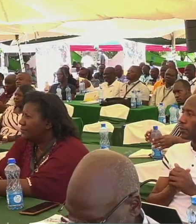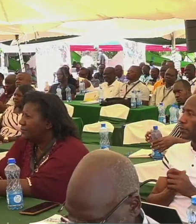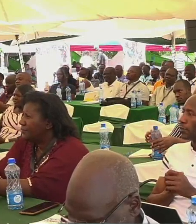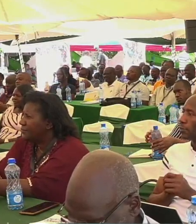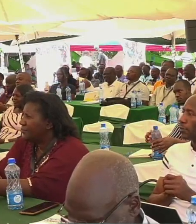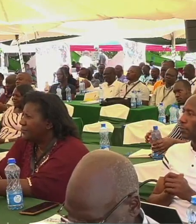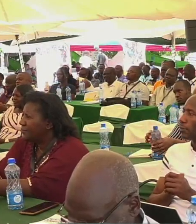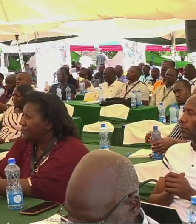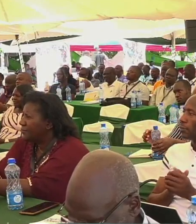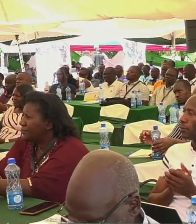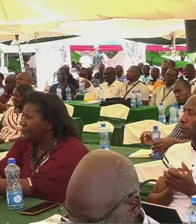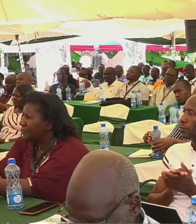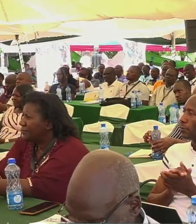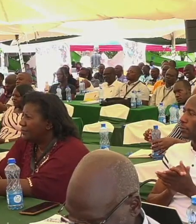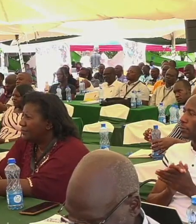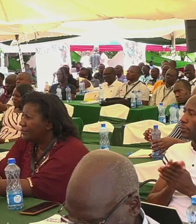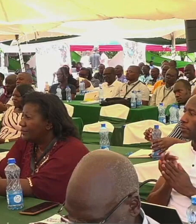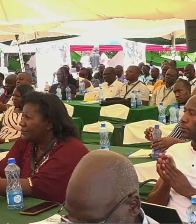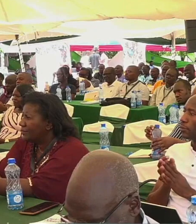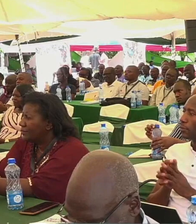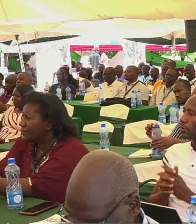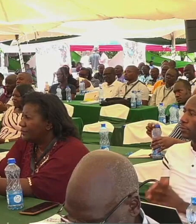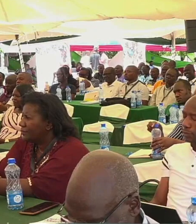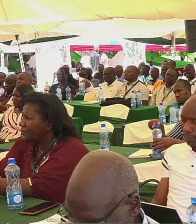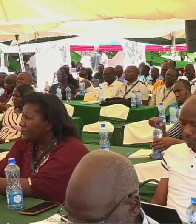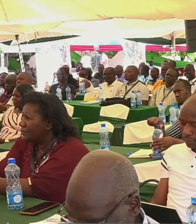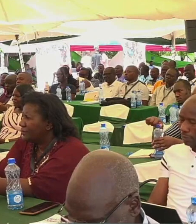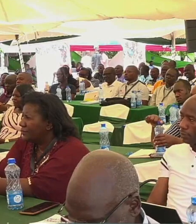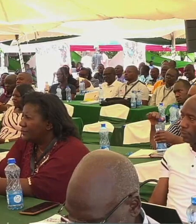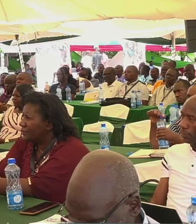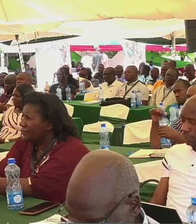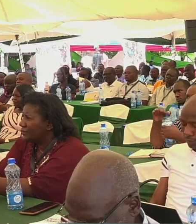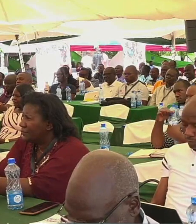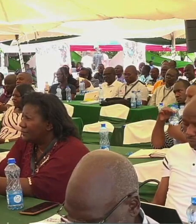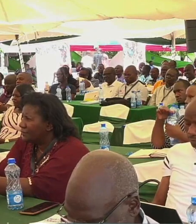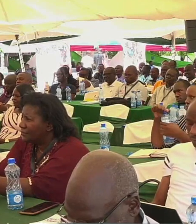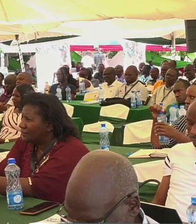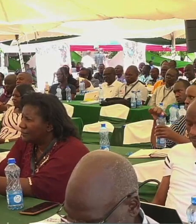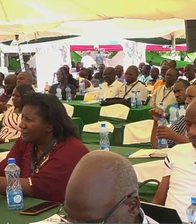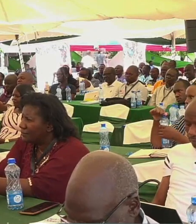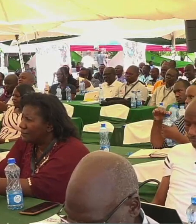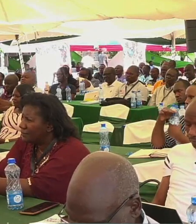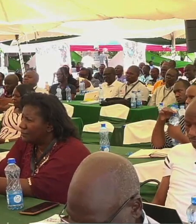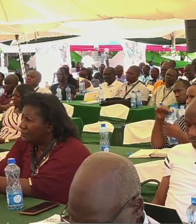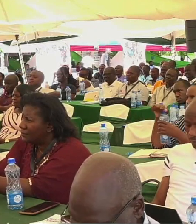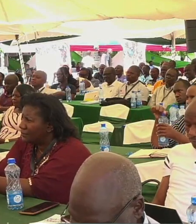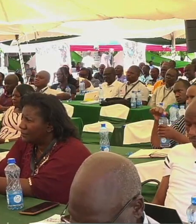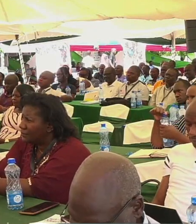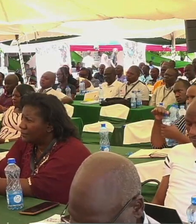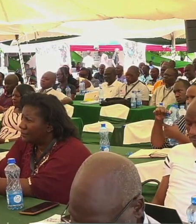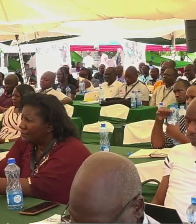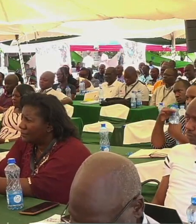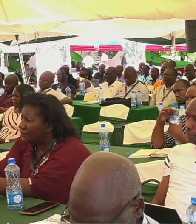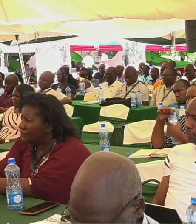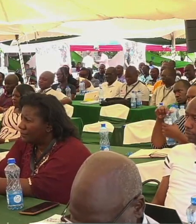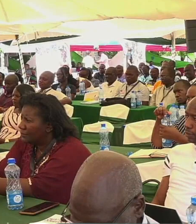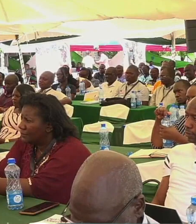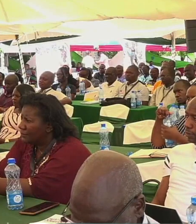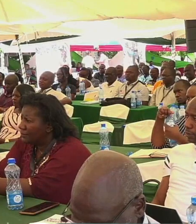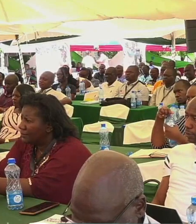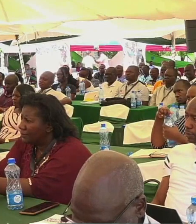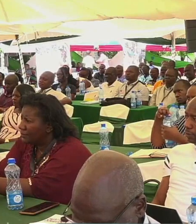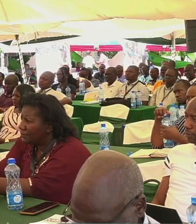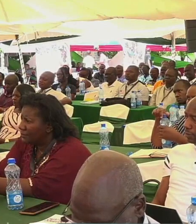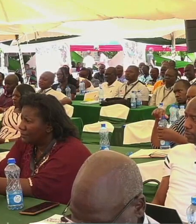I have come here because I want to make a promise to the counties. In the next program, you will come